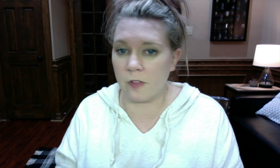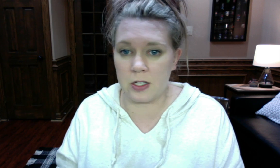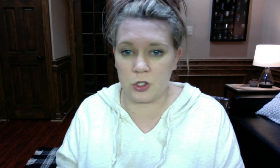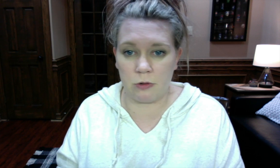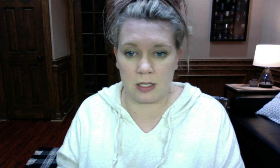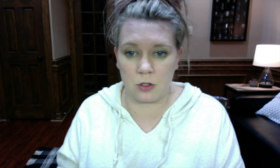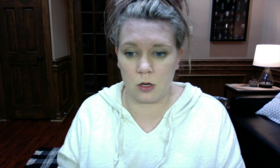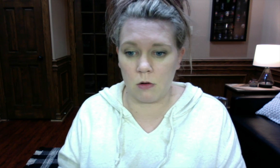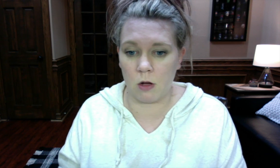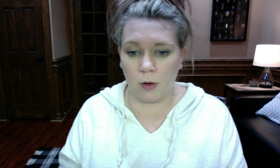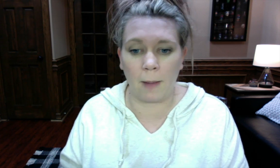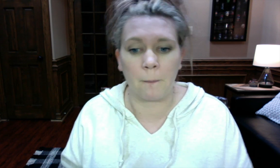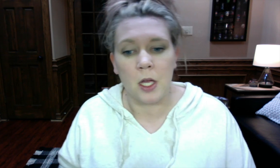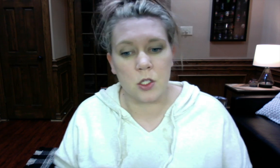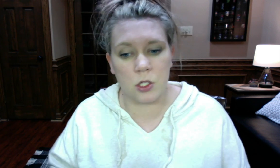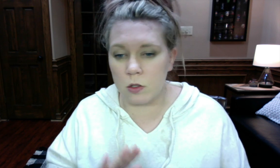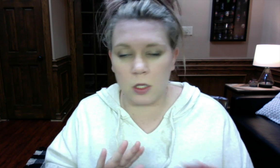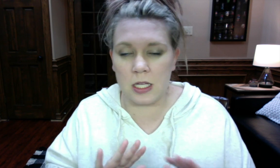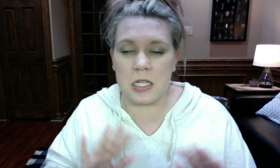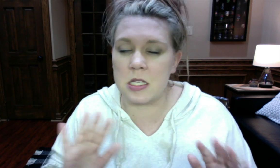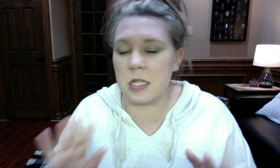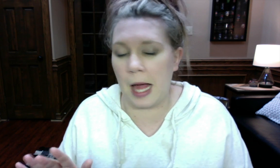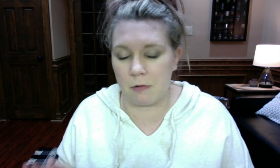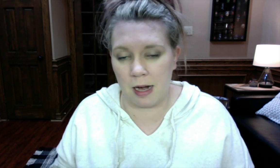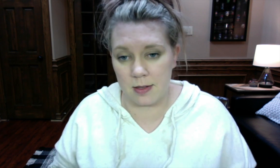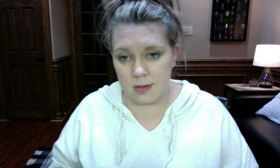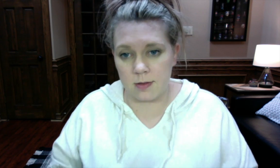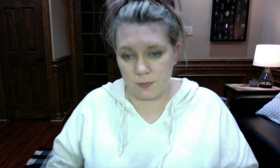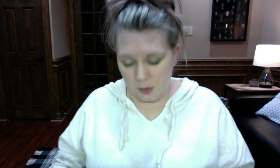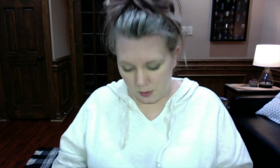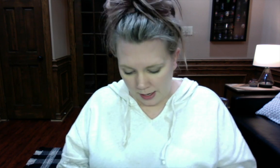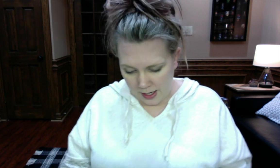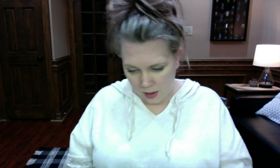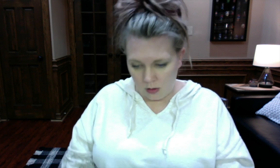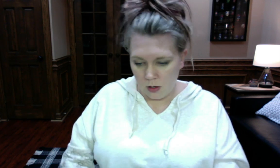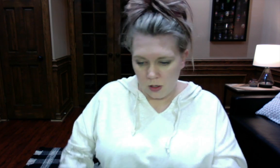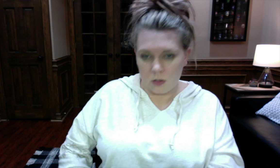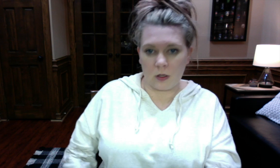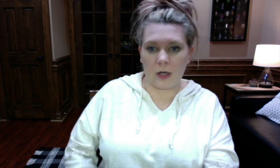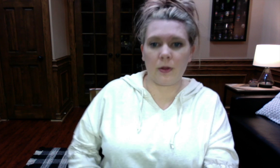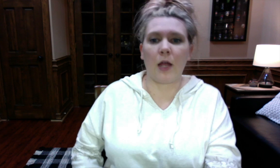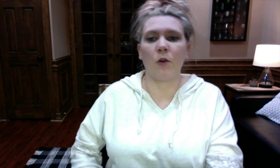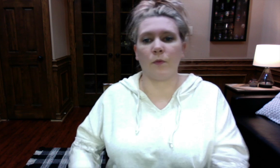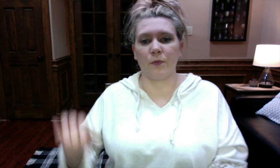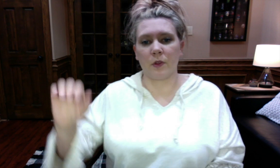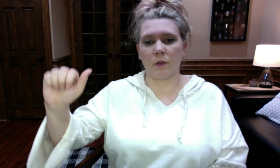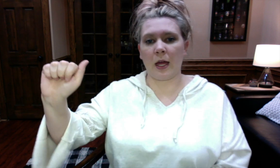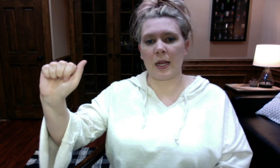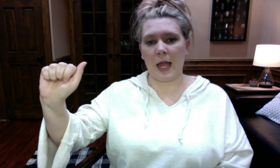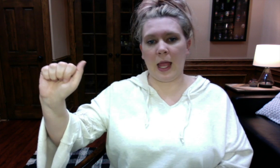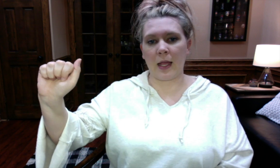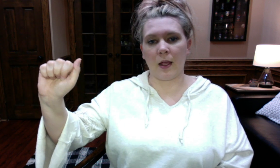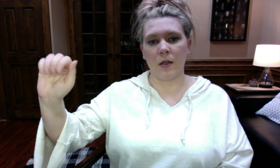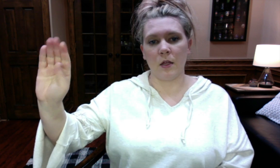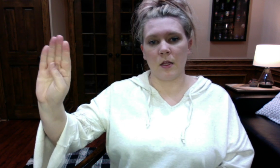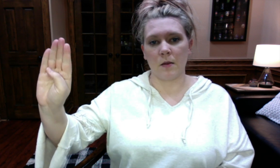you need to, okay? This is not a race, all right? So here we go. We got A,